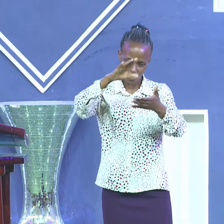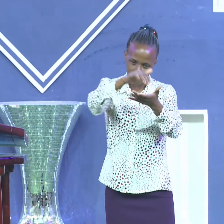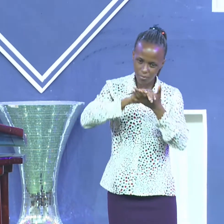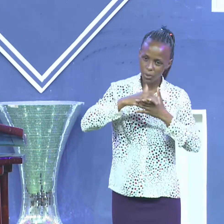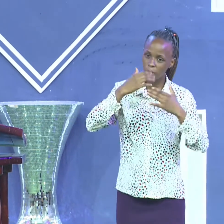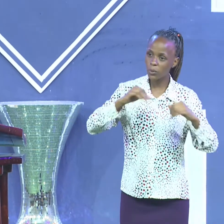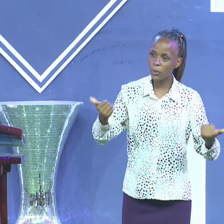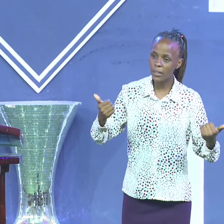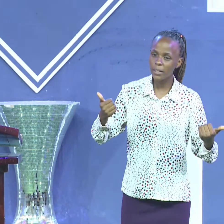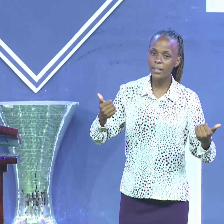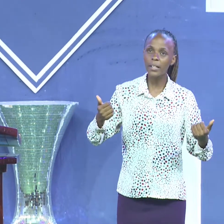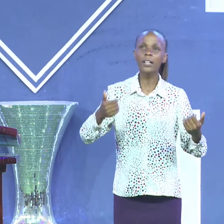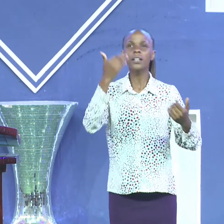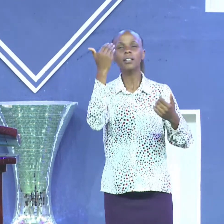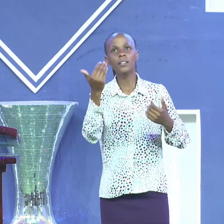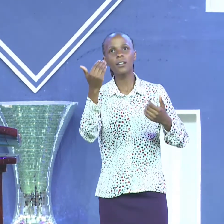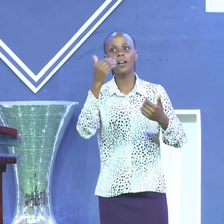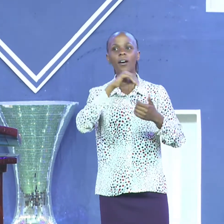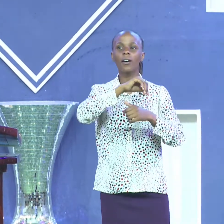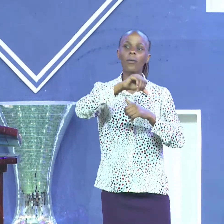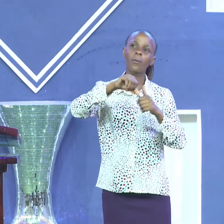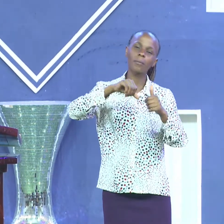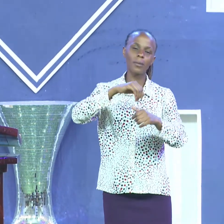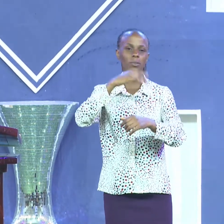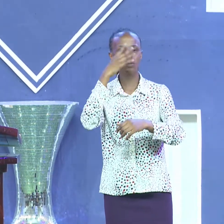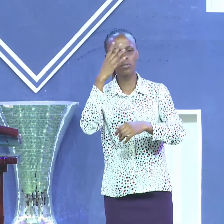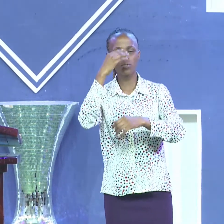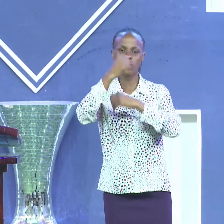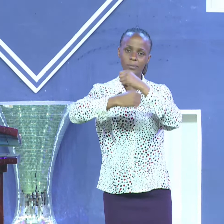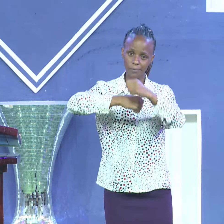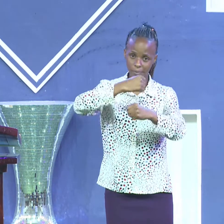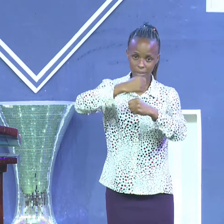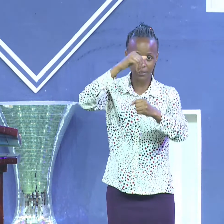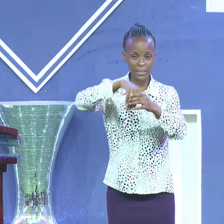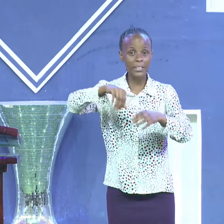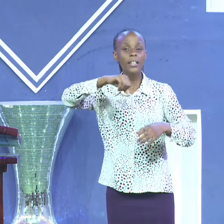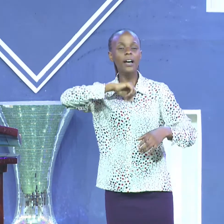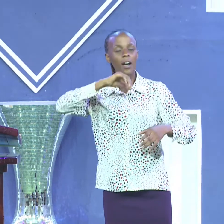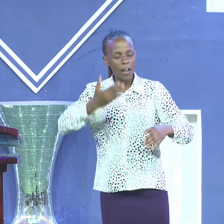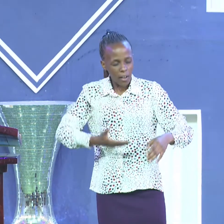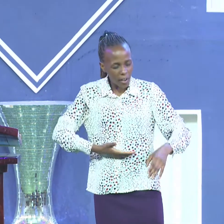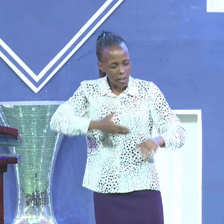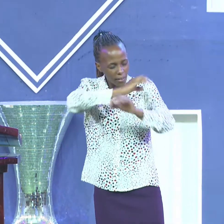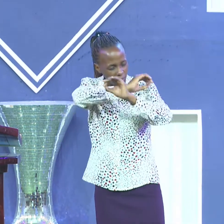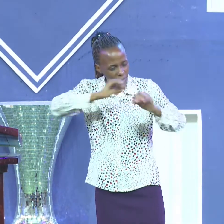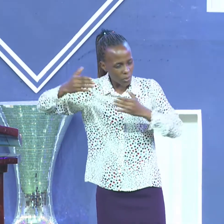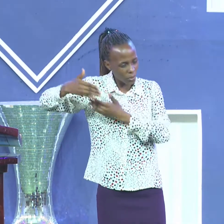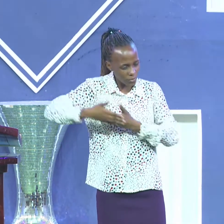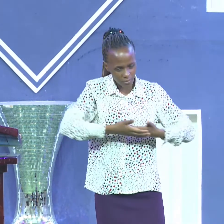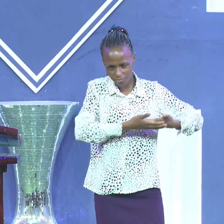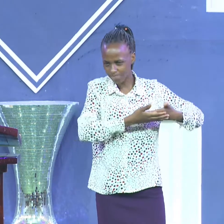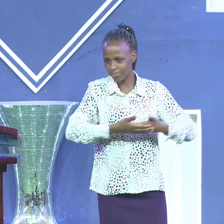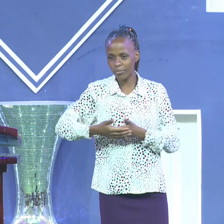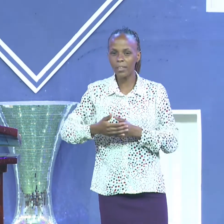They got married. Now they're about to make 4 years in marriage. They do not have a